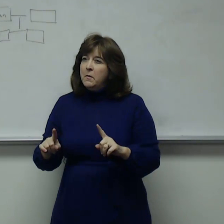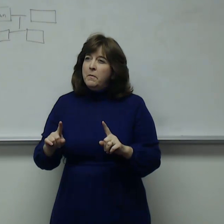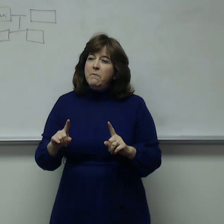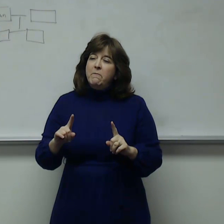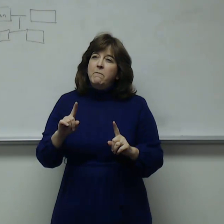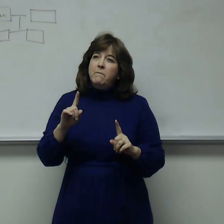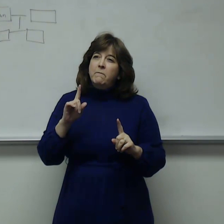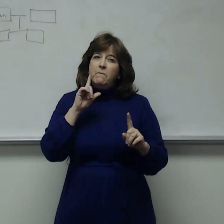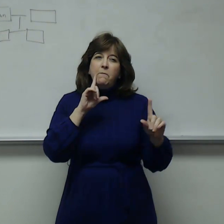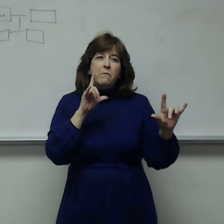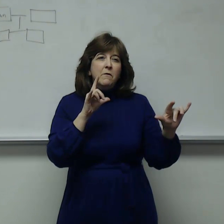But